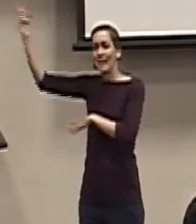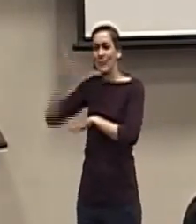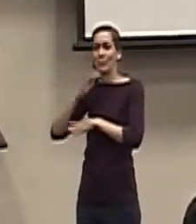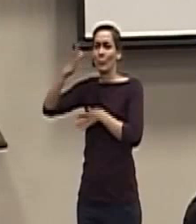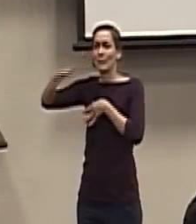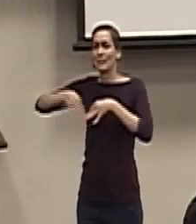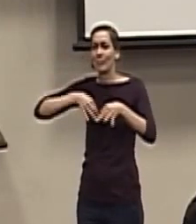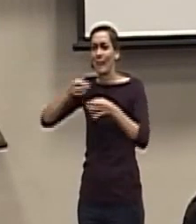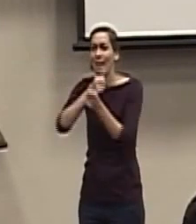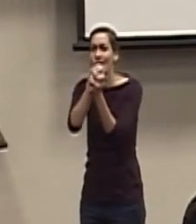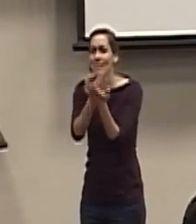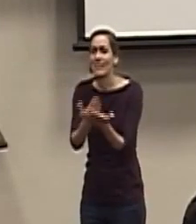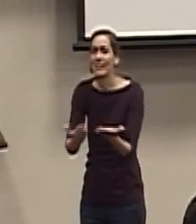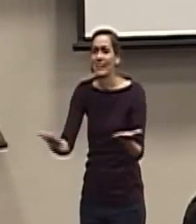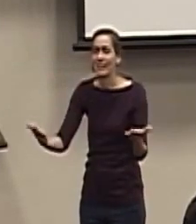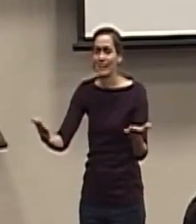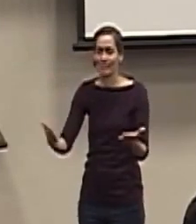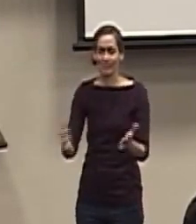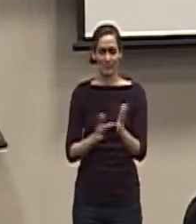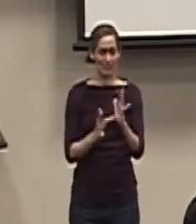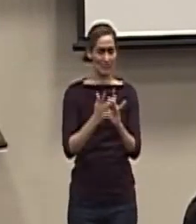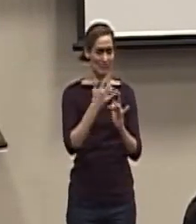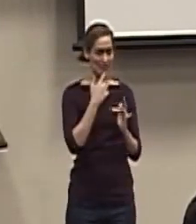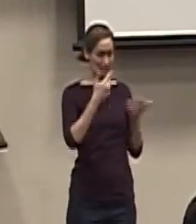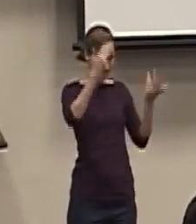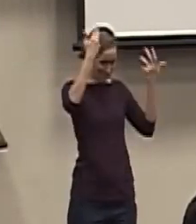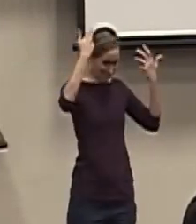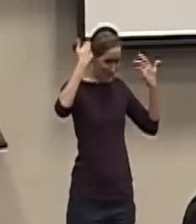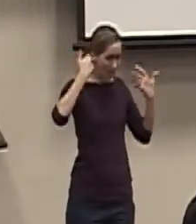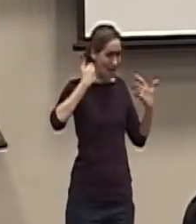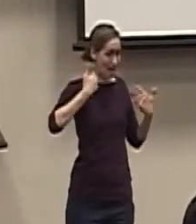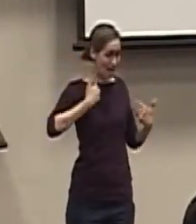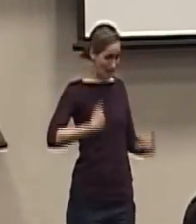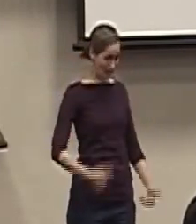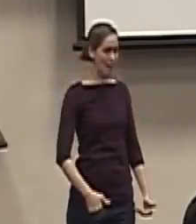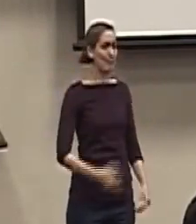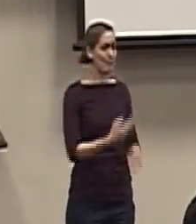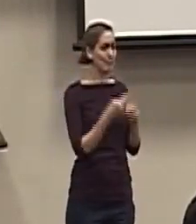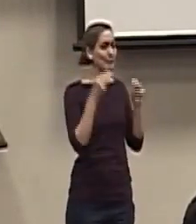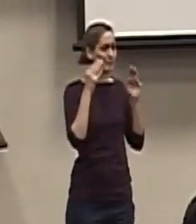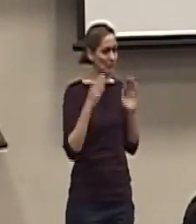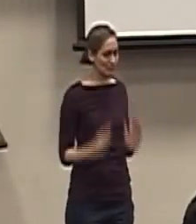say? "I who speak to you am he."